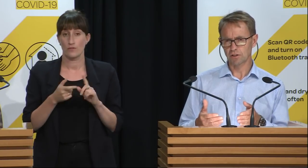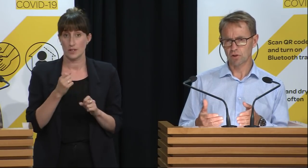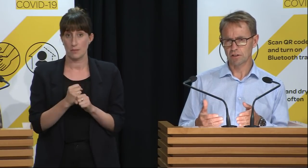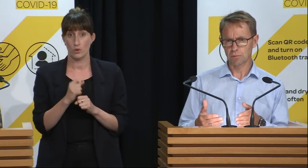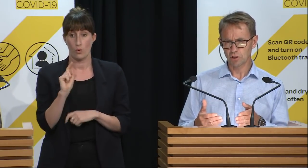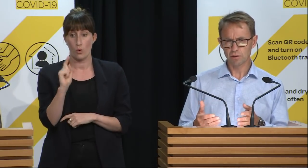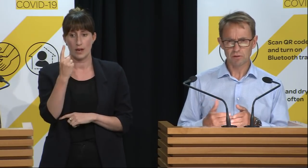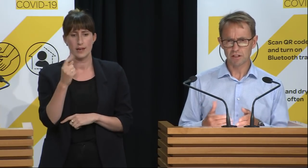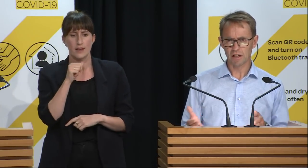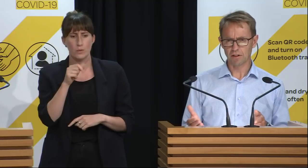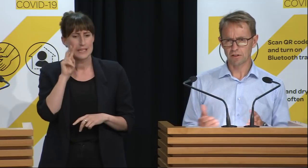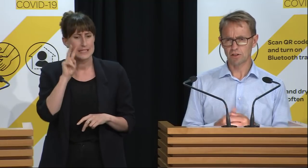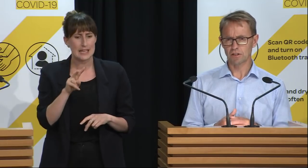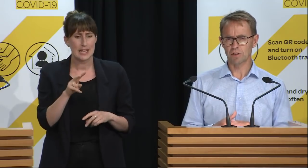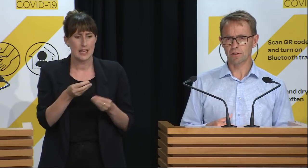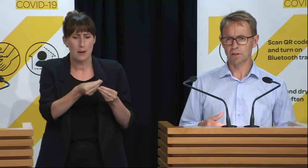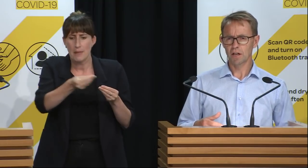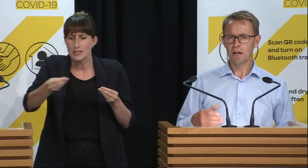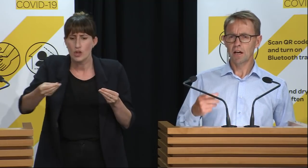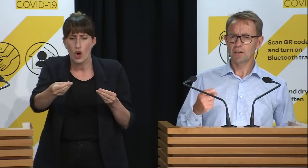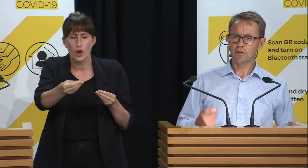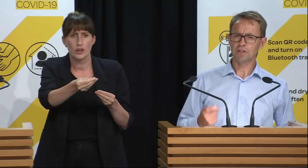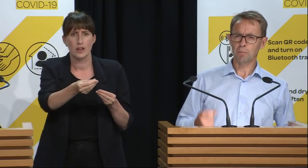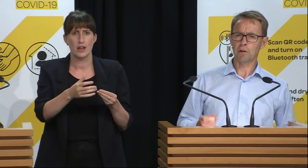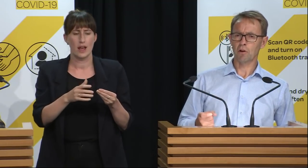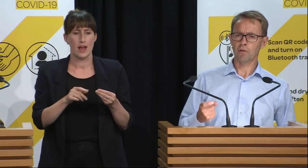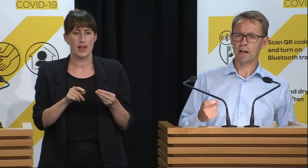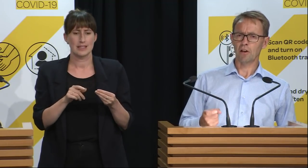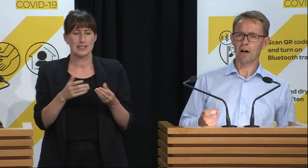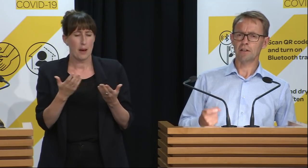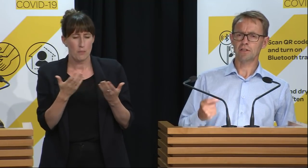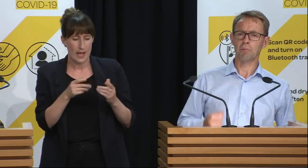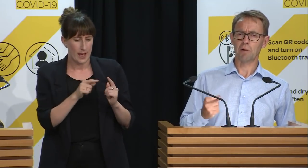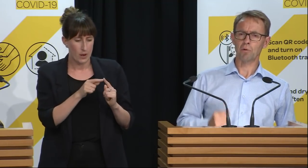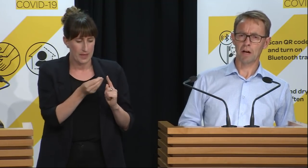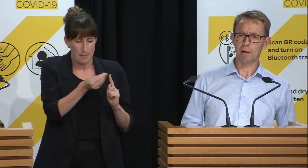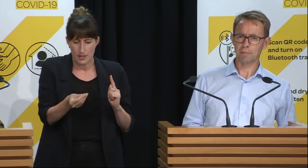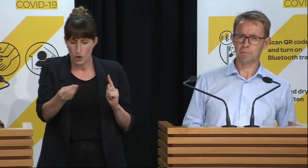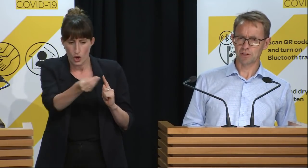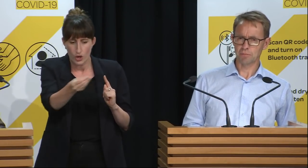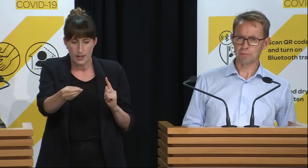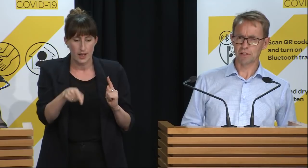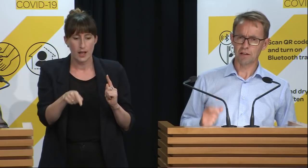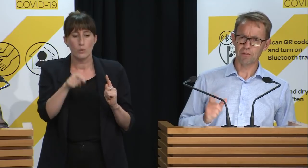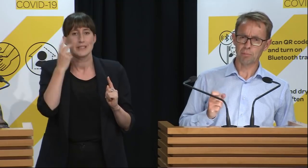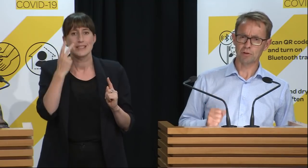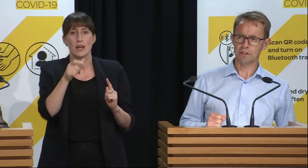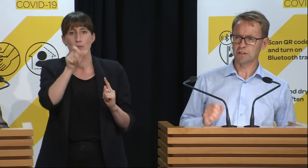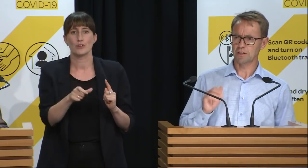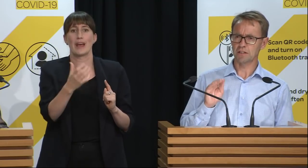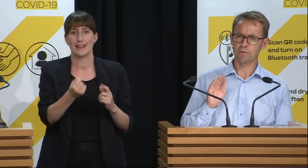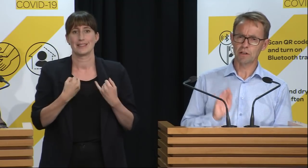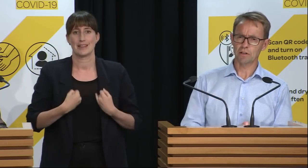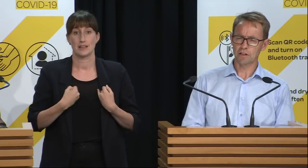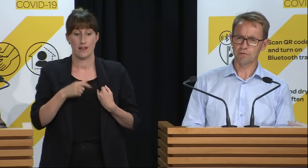unidentified chains of transmission, and we've seen nothing to suggest there is, somewhere along that line, someone will come up with symptoms. And if that person